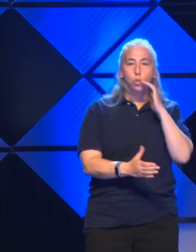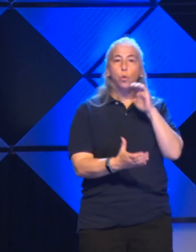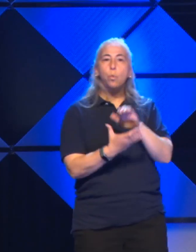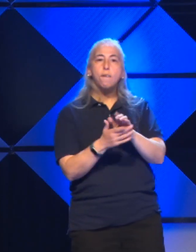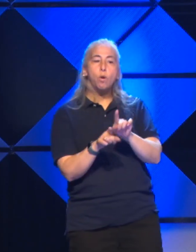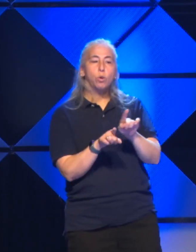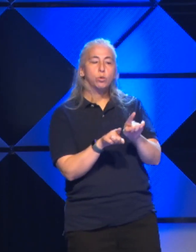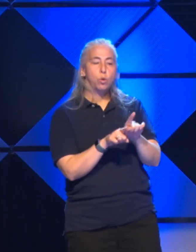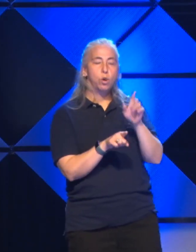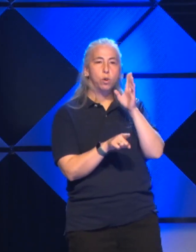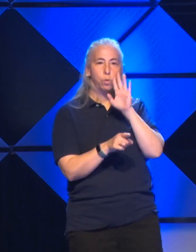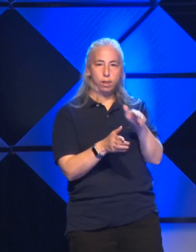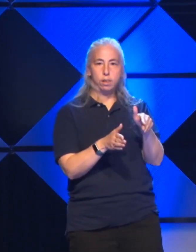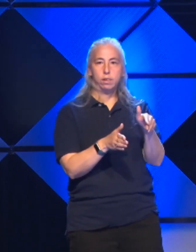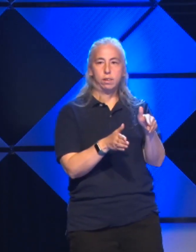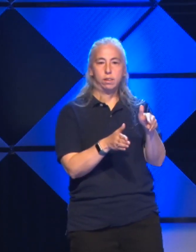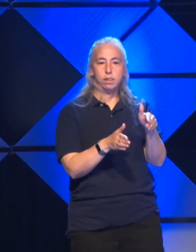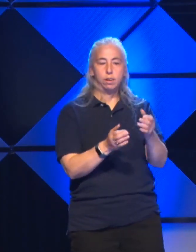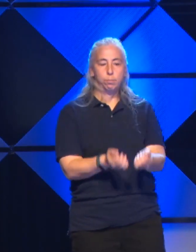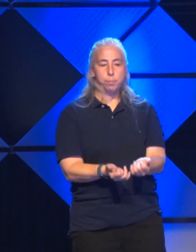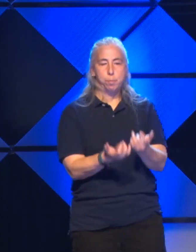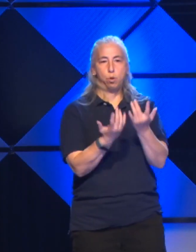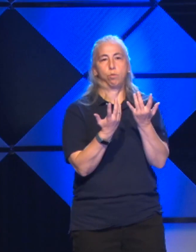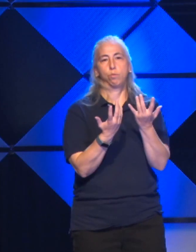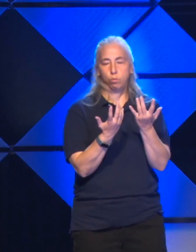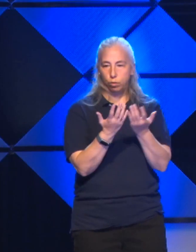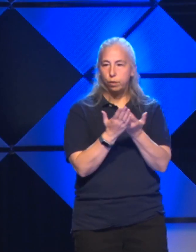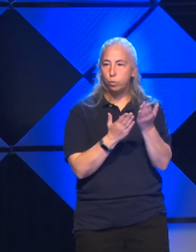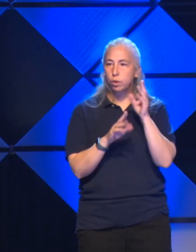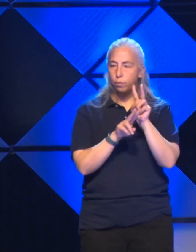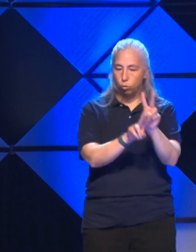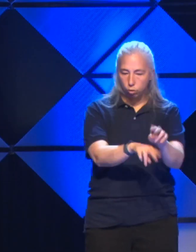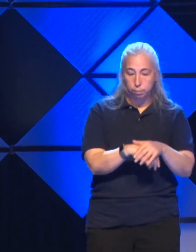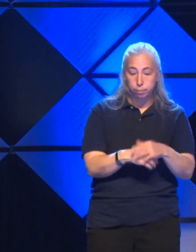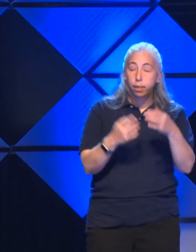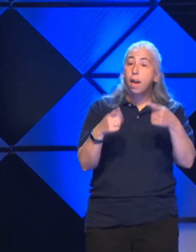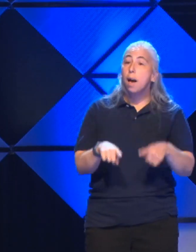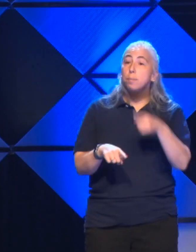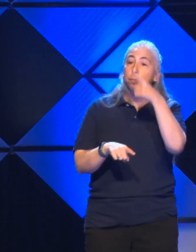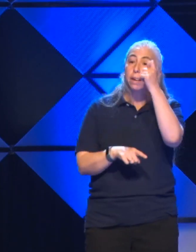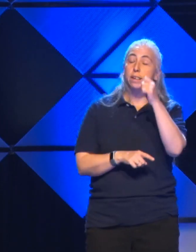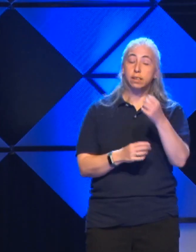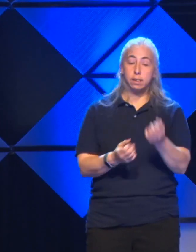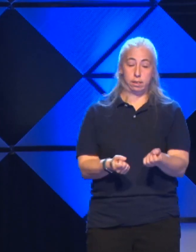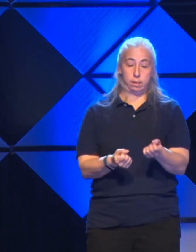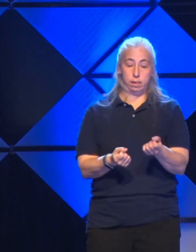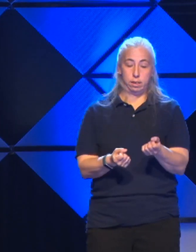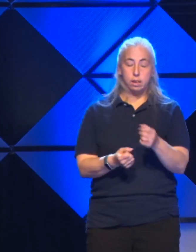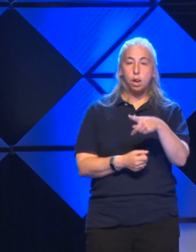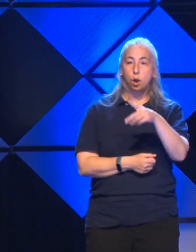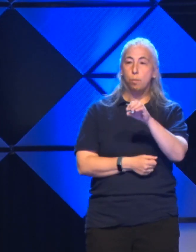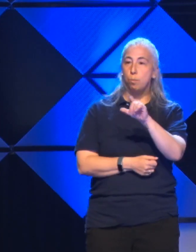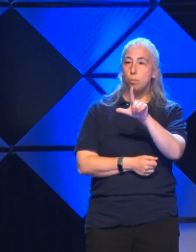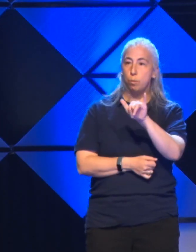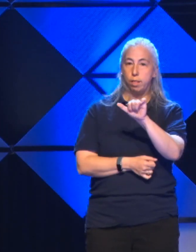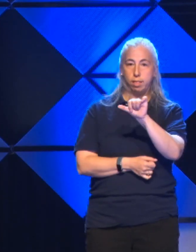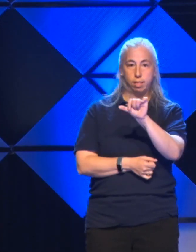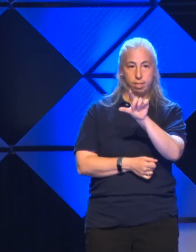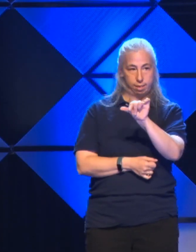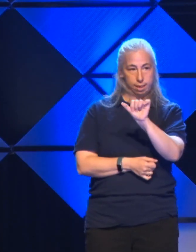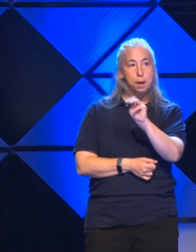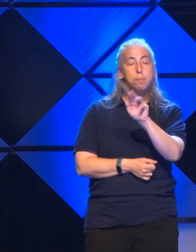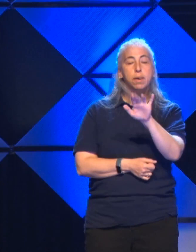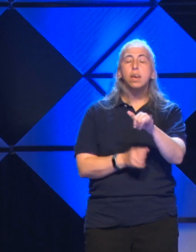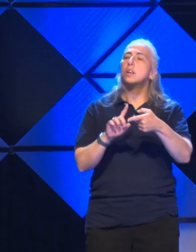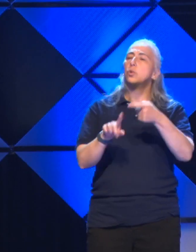the man had like 3, 4, 5 wives, and when he would die, they would be burned with him. And his dream was that